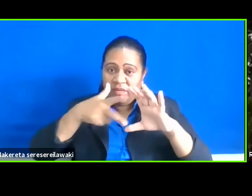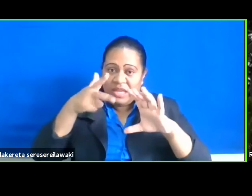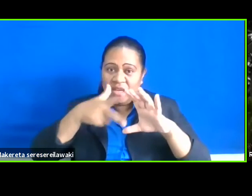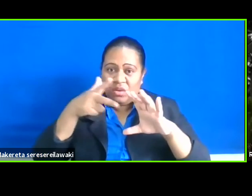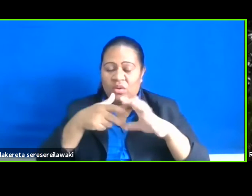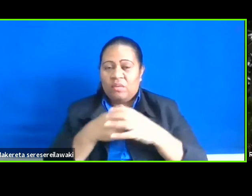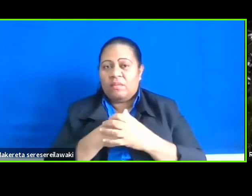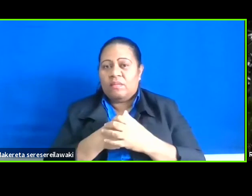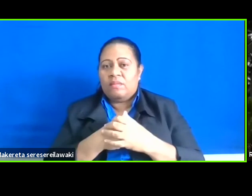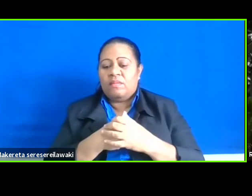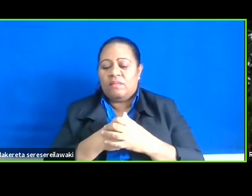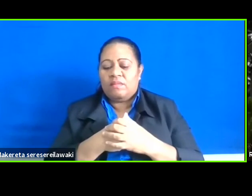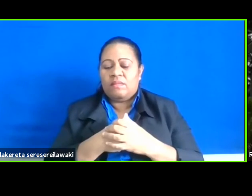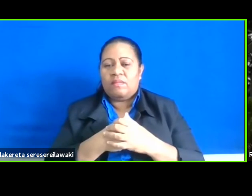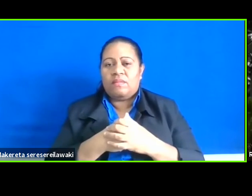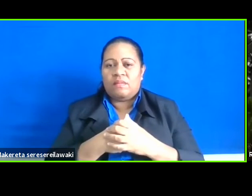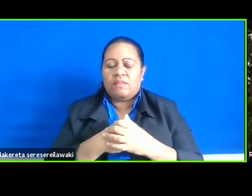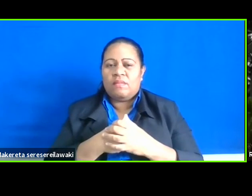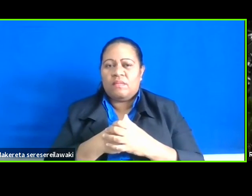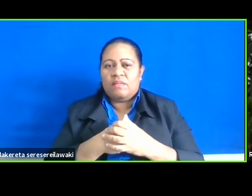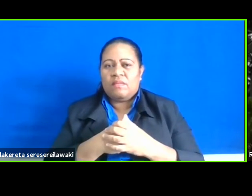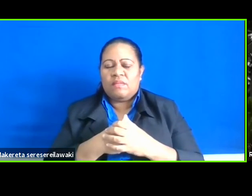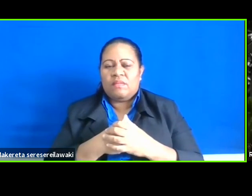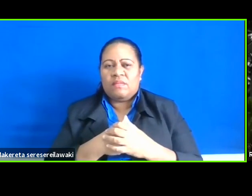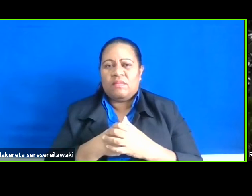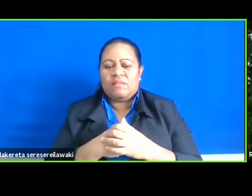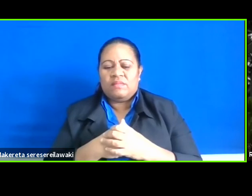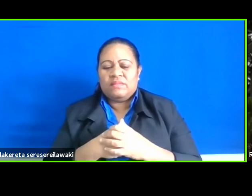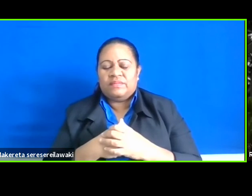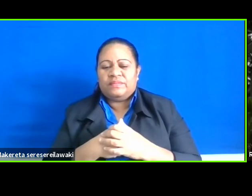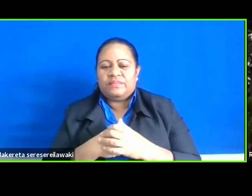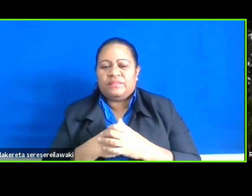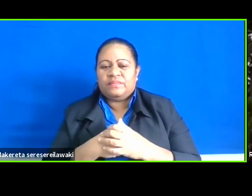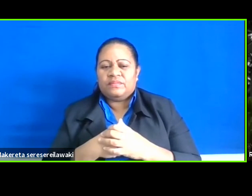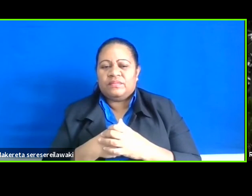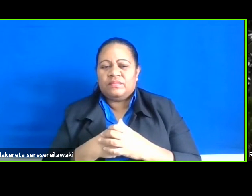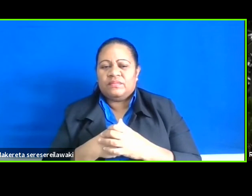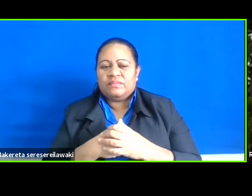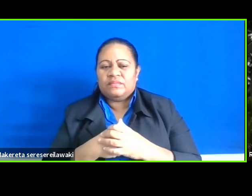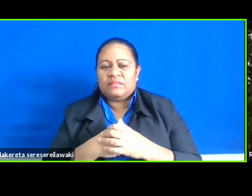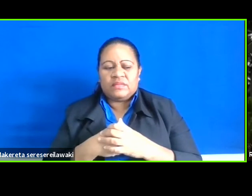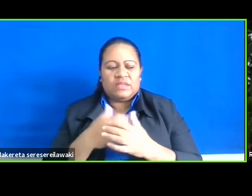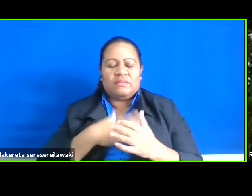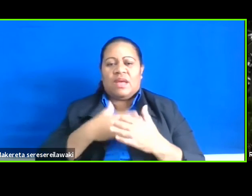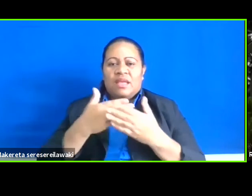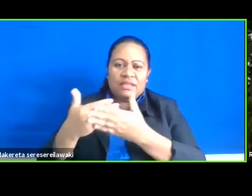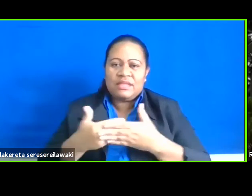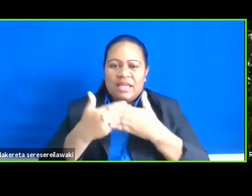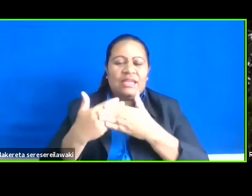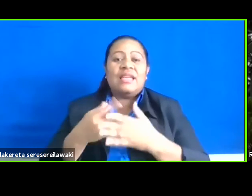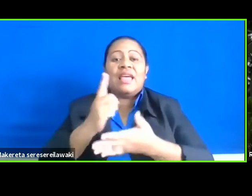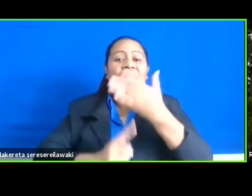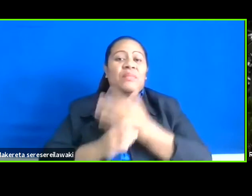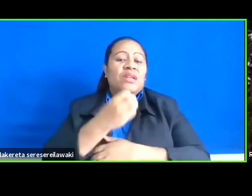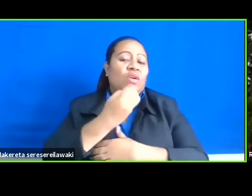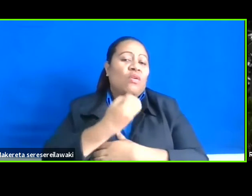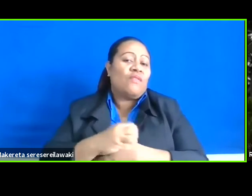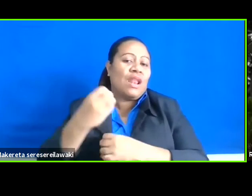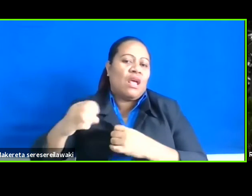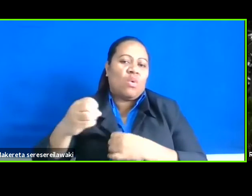a product or uh of uh of my research study in ovala where we are